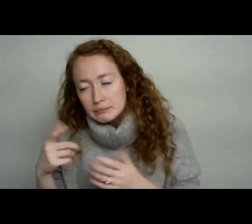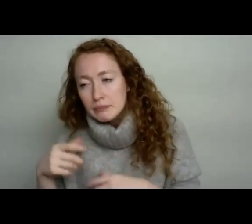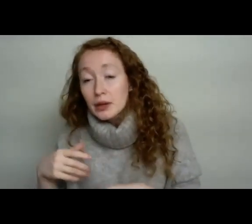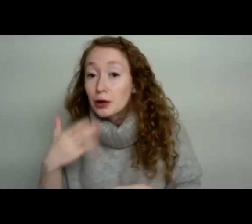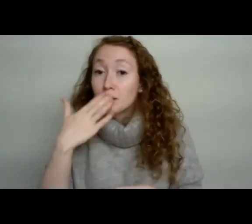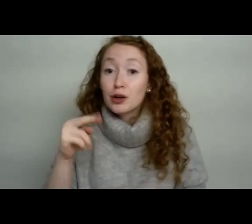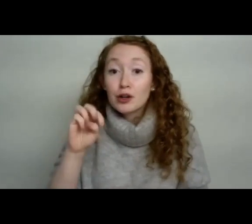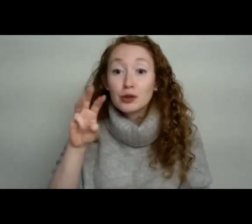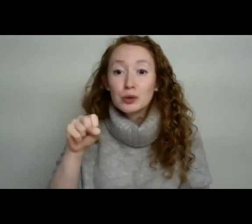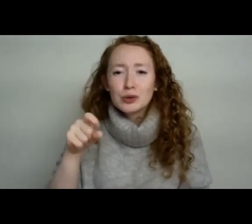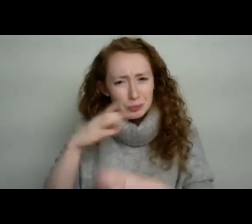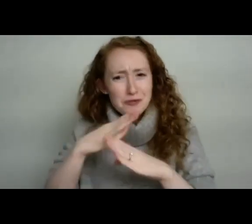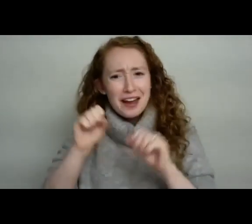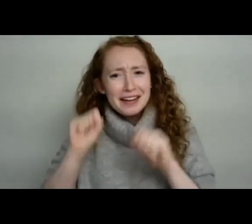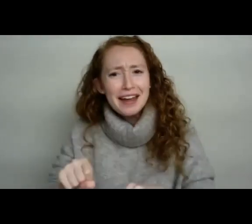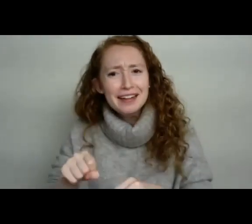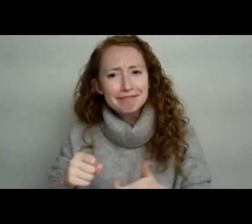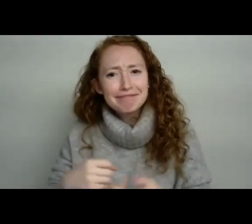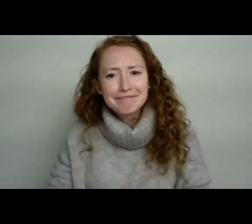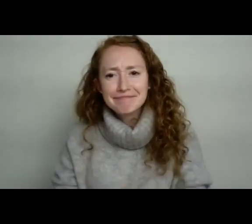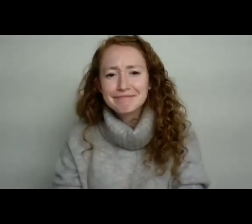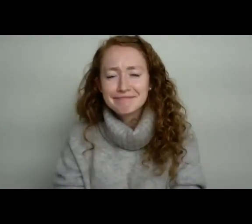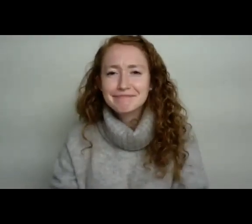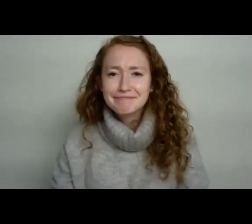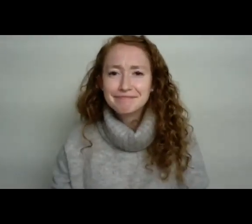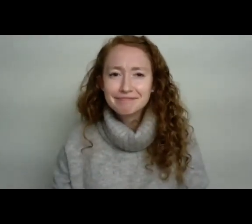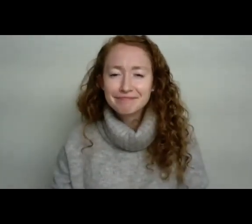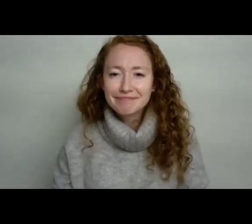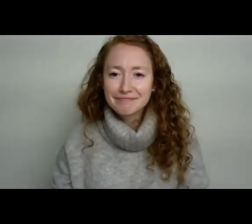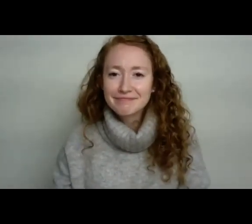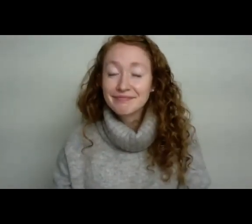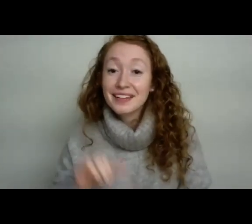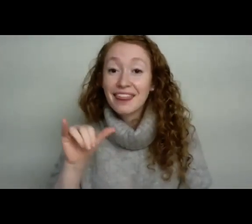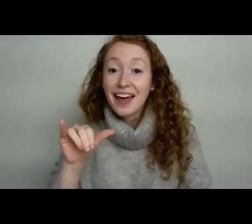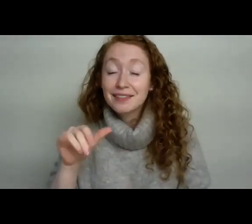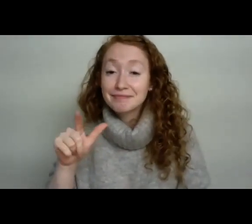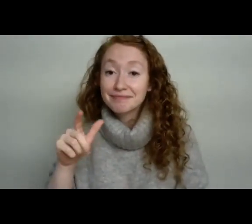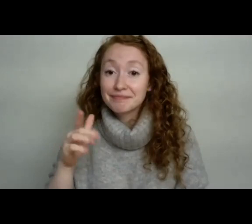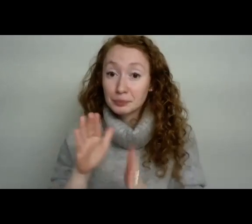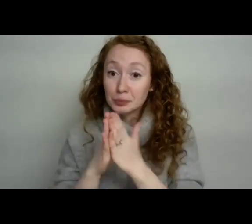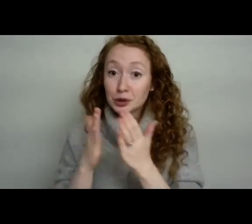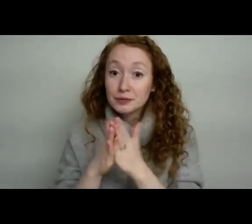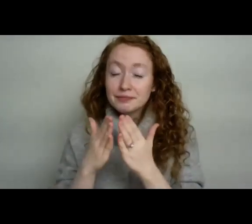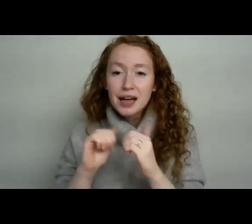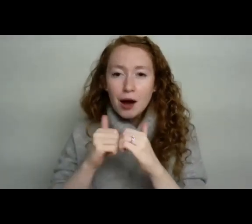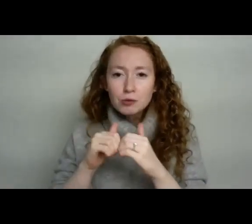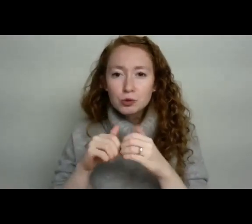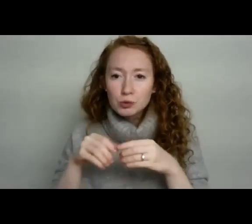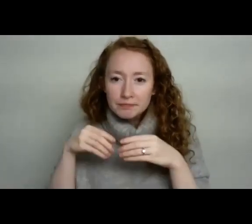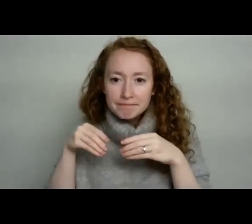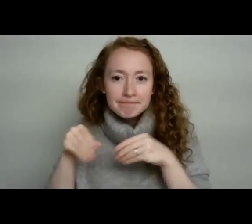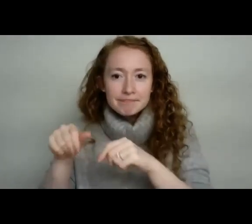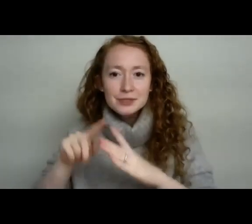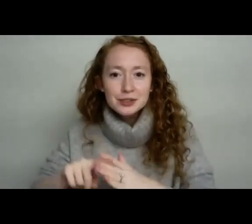it's entirely preventable. So actually in that Arise and Shine, Starting Seeds with Ease book, we have a whole